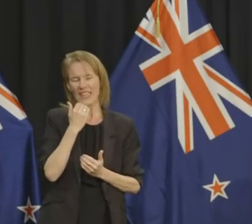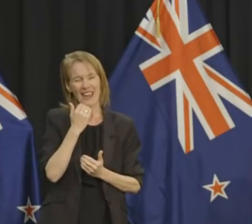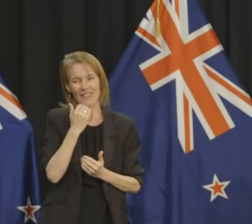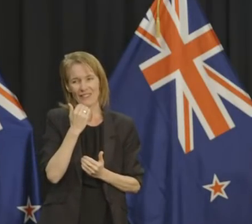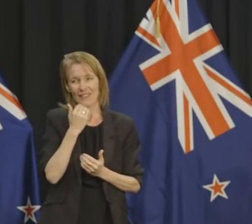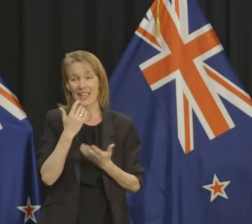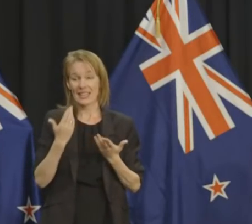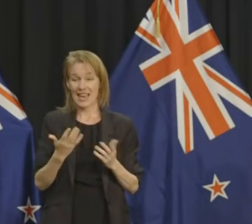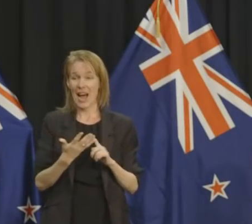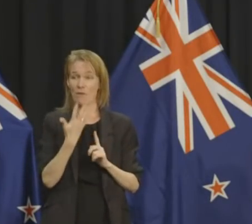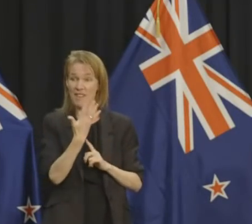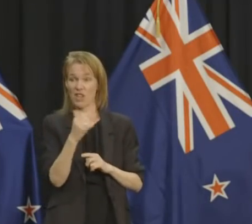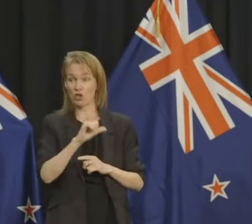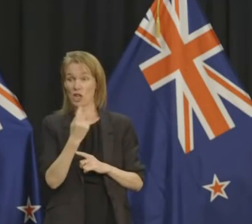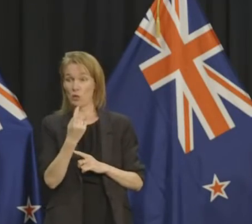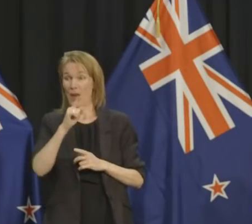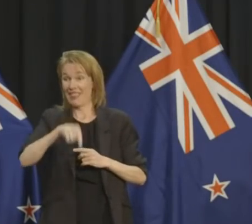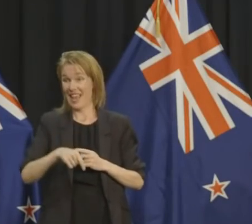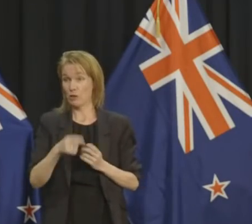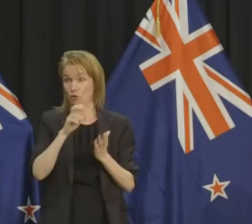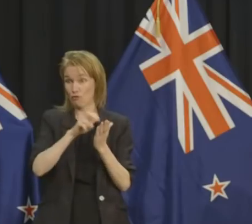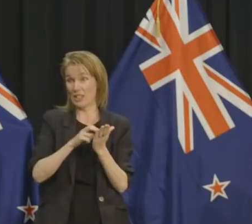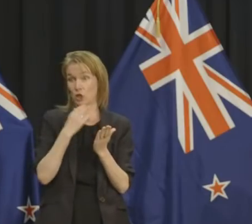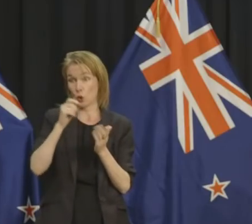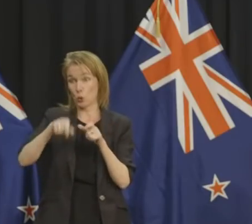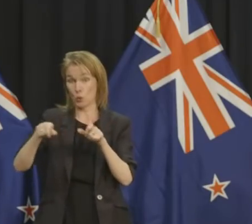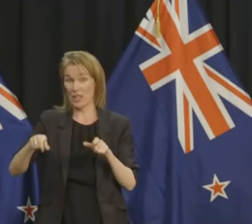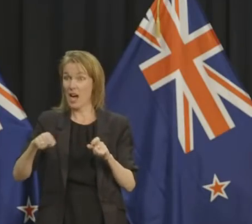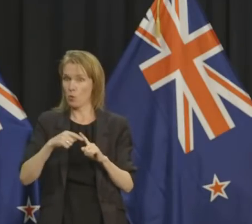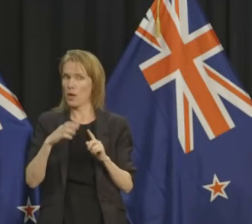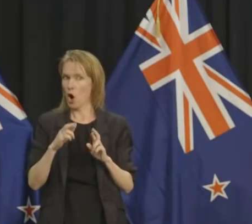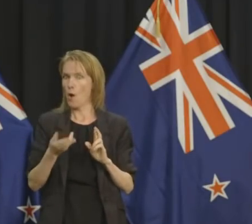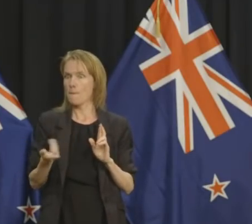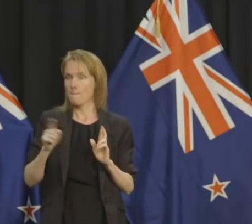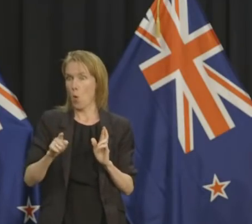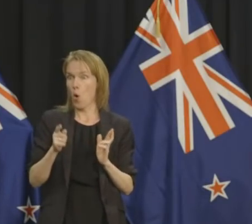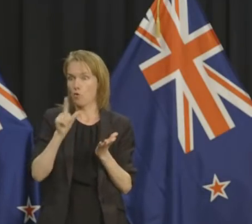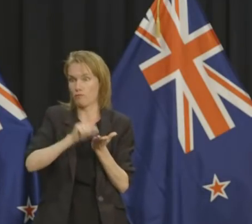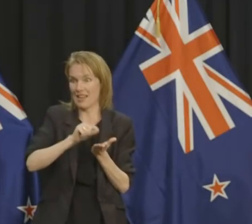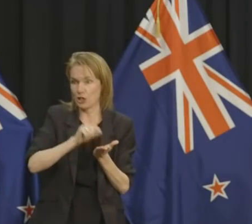591,000 registered users. We'd obviously like to see that continue to increase. There are